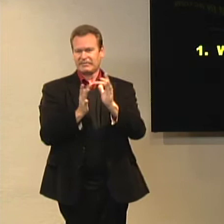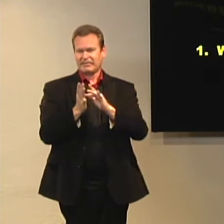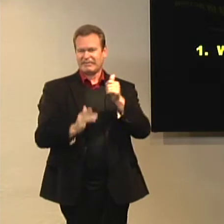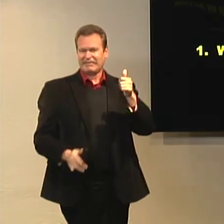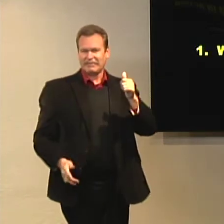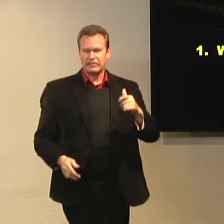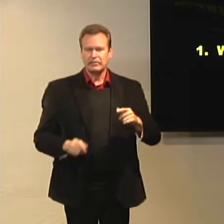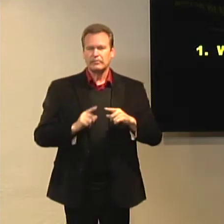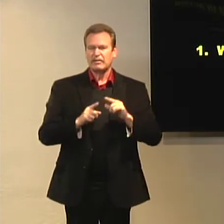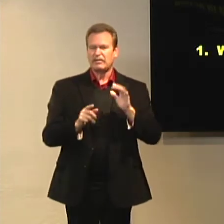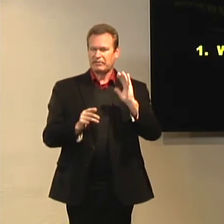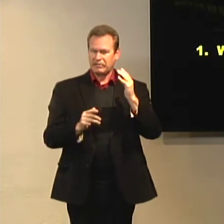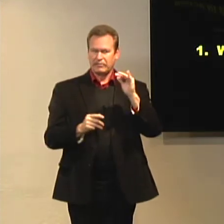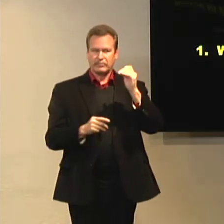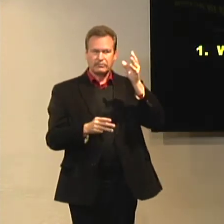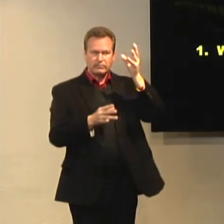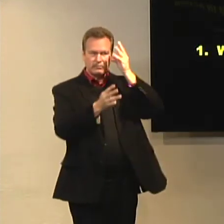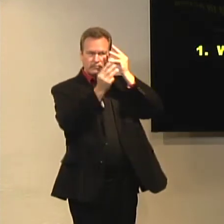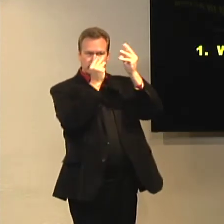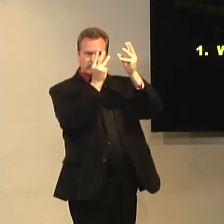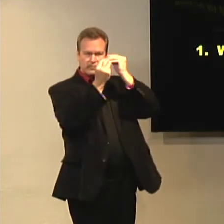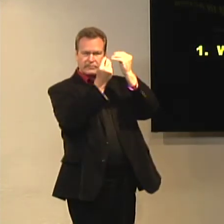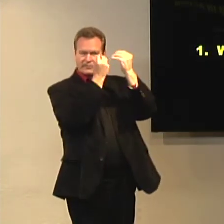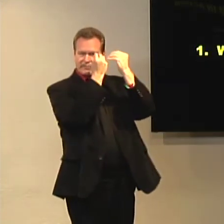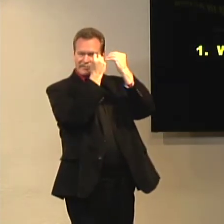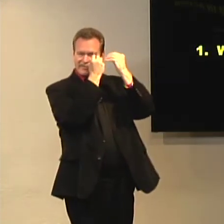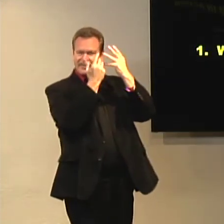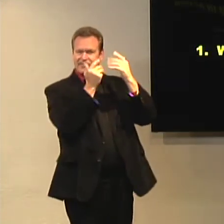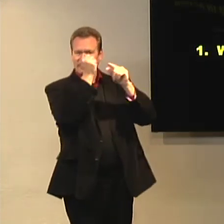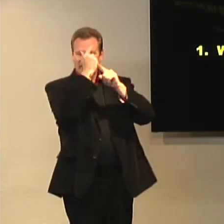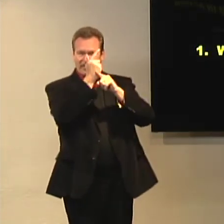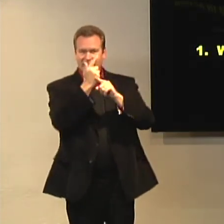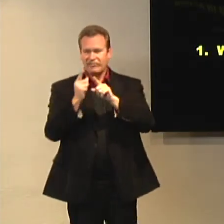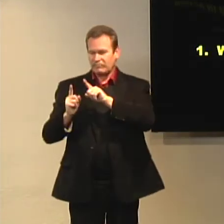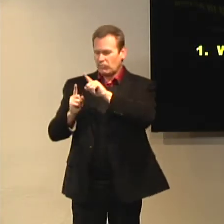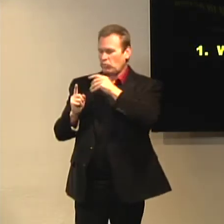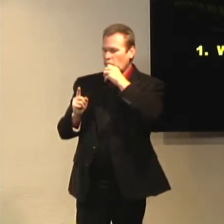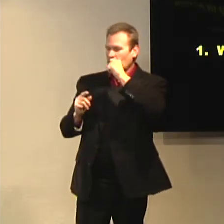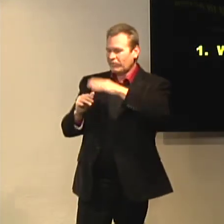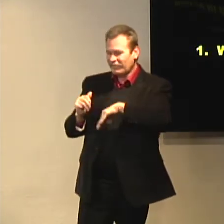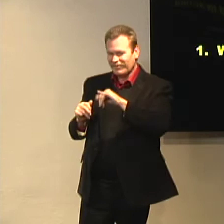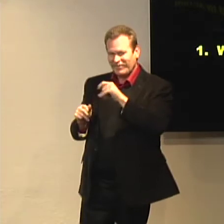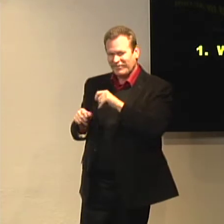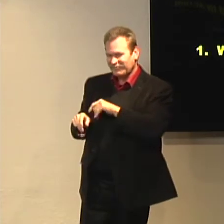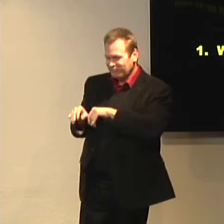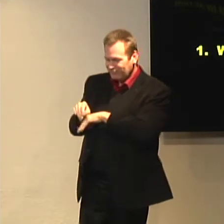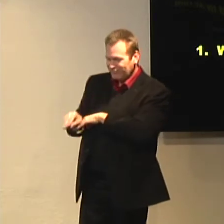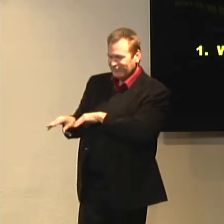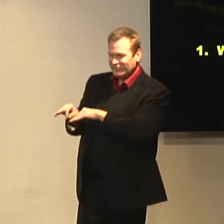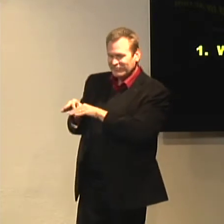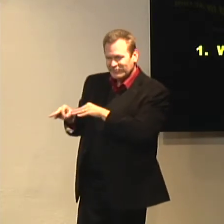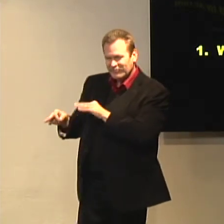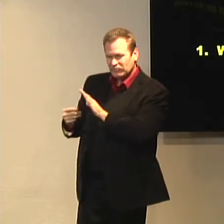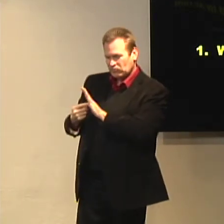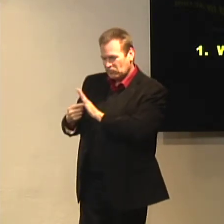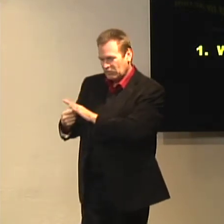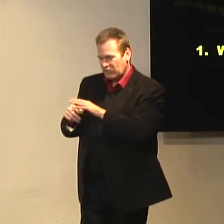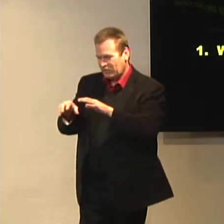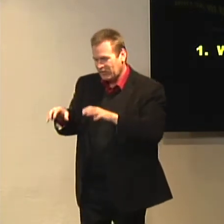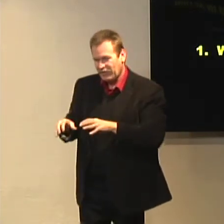James was the half-brother of Jesus Christ. And he took in what Jesus did. He saw what his brother did. And Jesus explained and